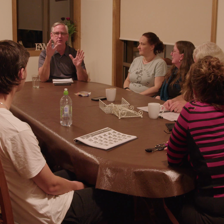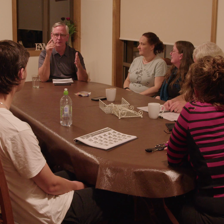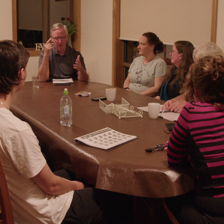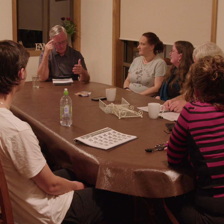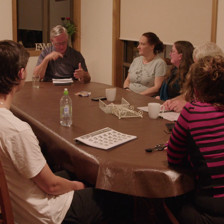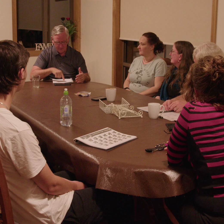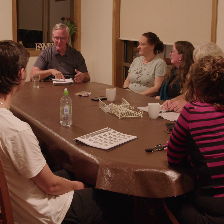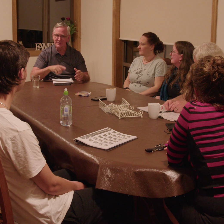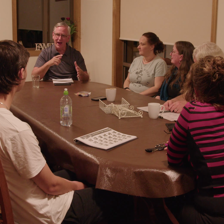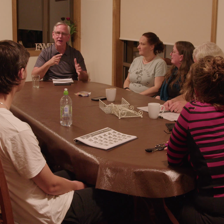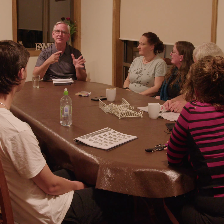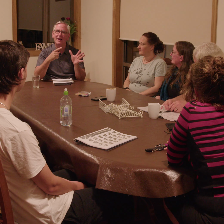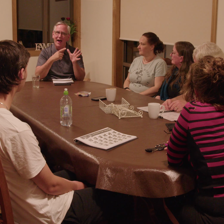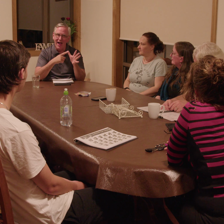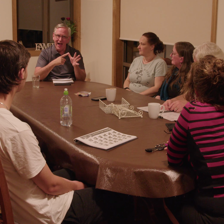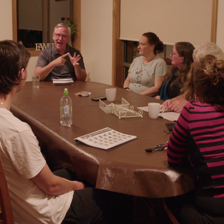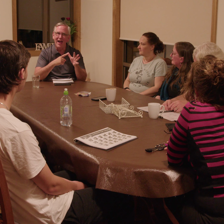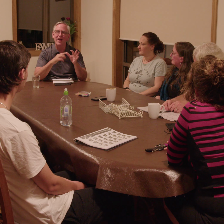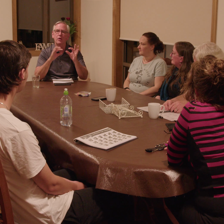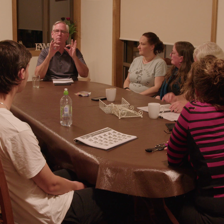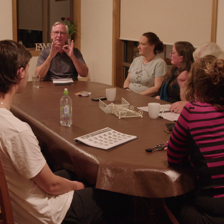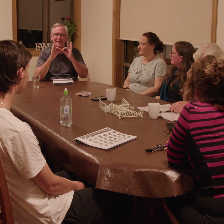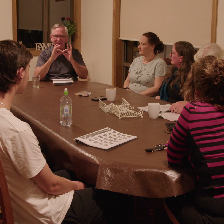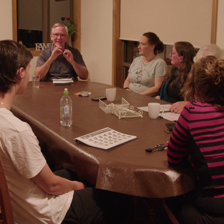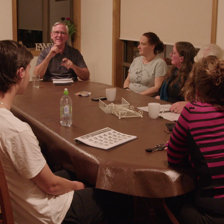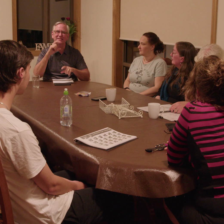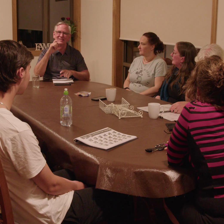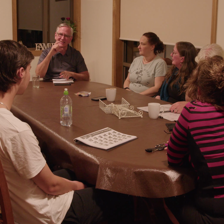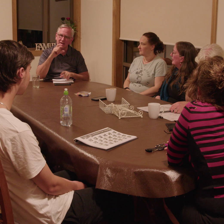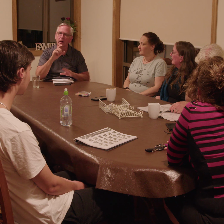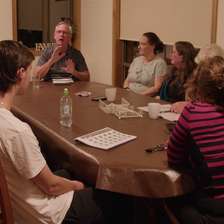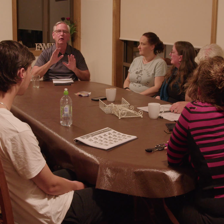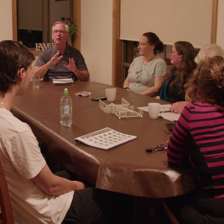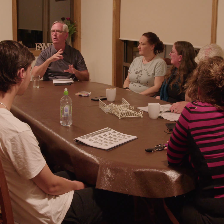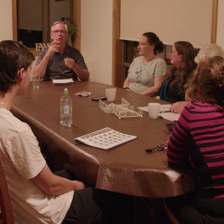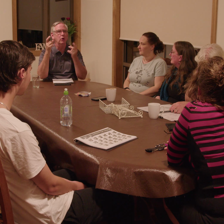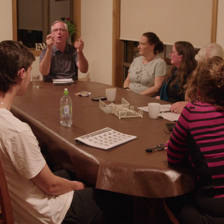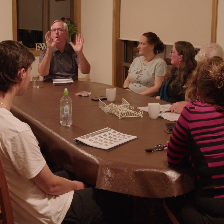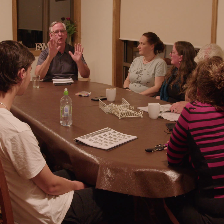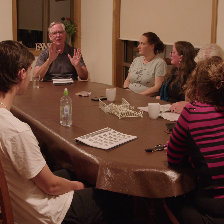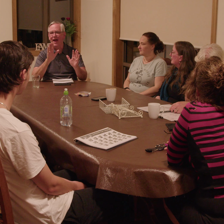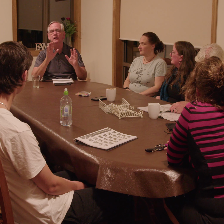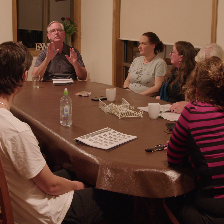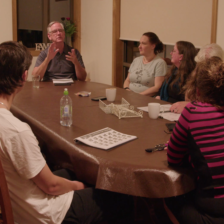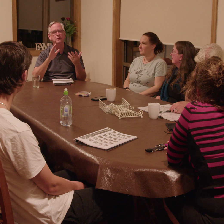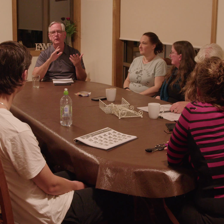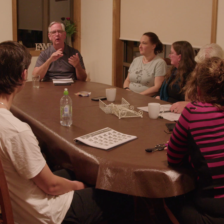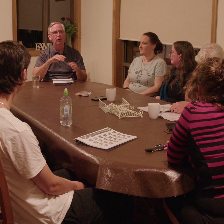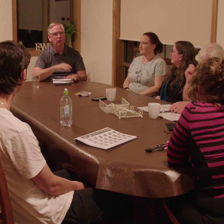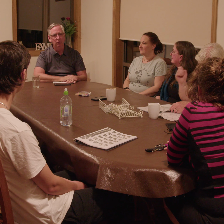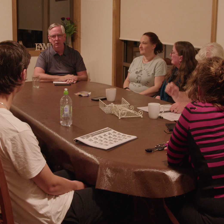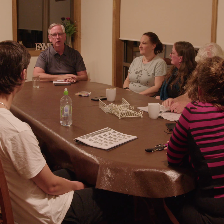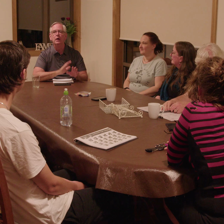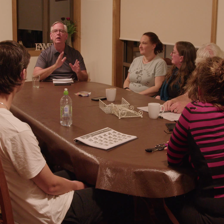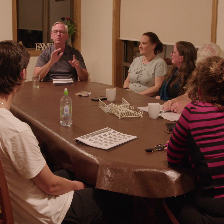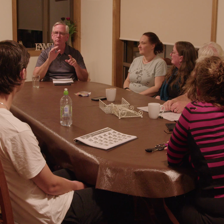Clarity. When you work on your signs, work on them being clear. Don't worry about how fast you can be. Don't